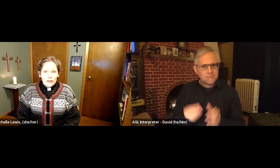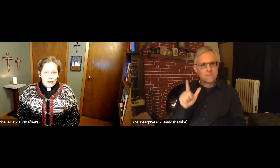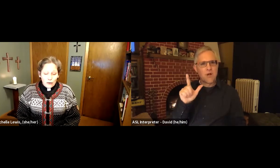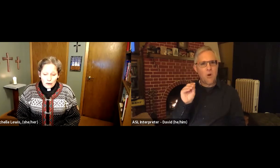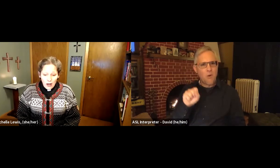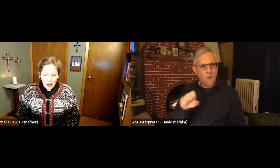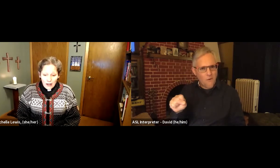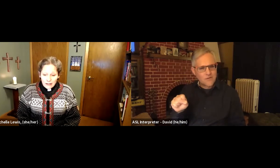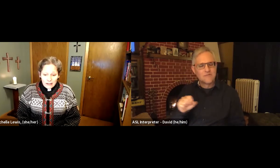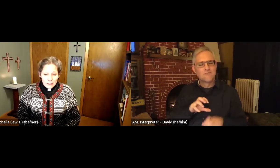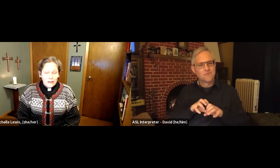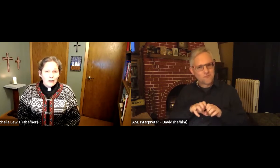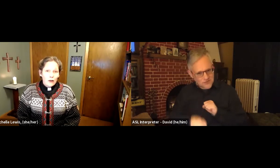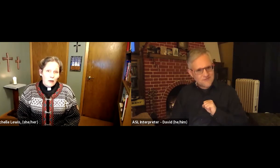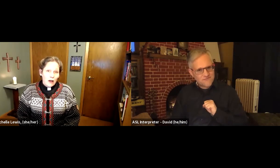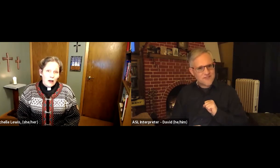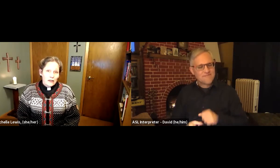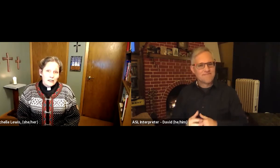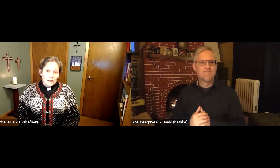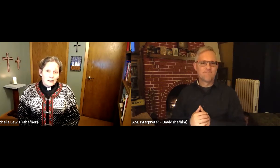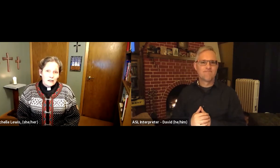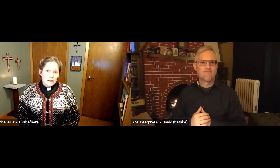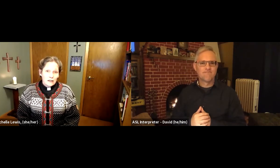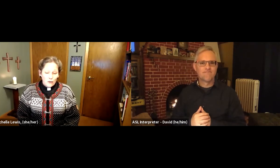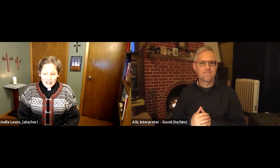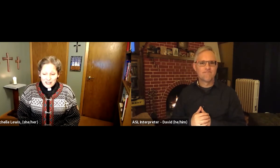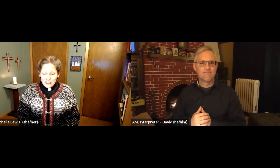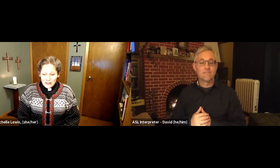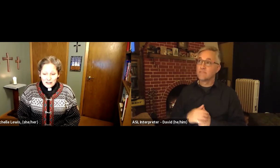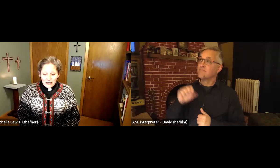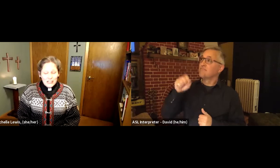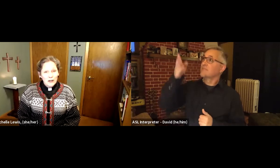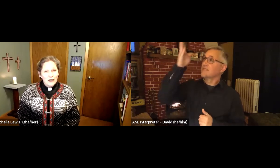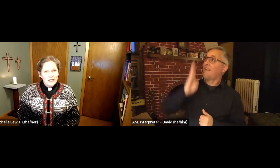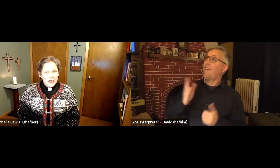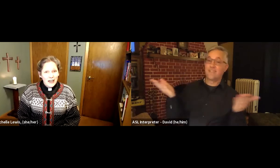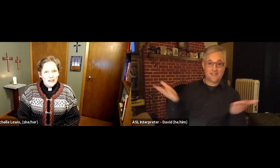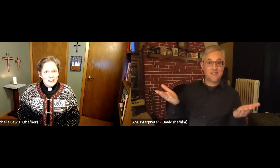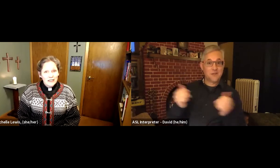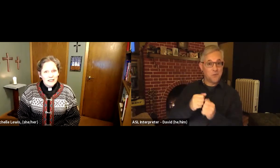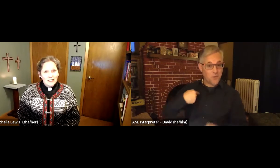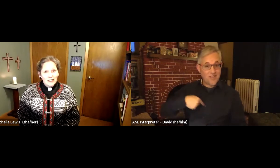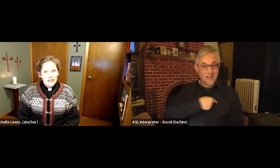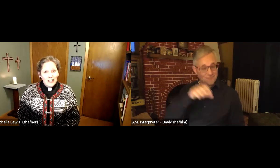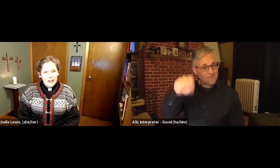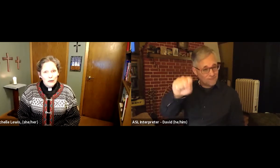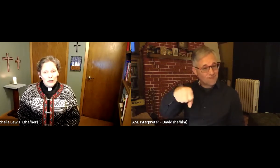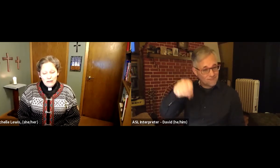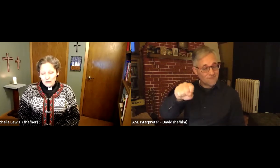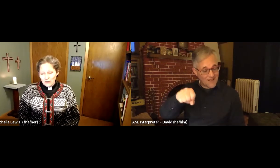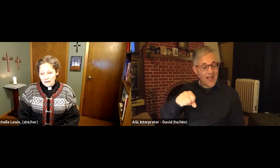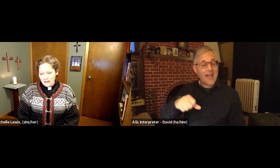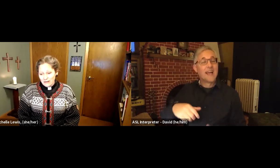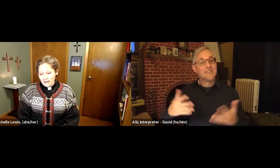Even though God is here among us, we still experience sadness and